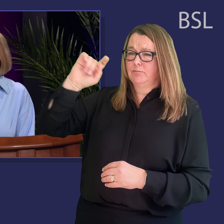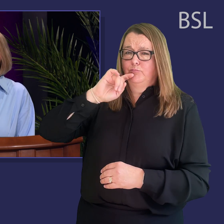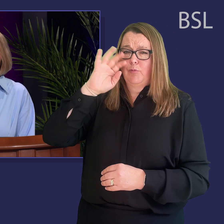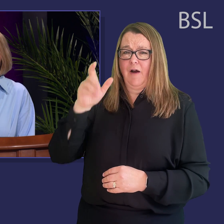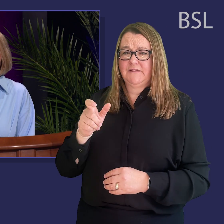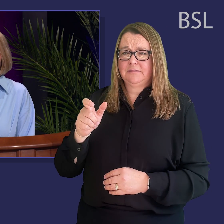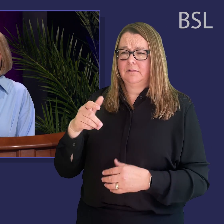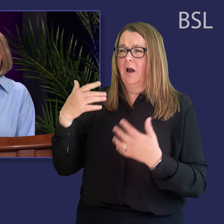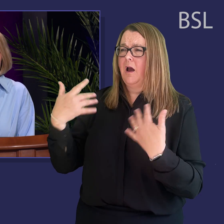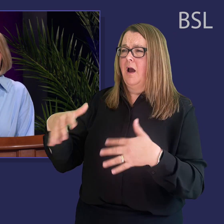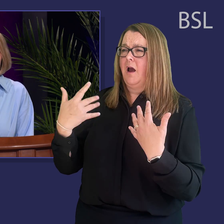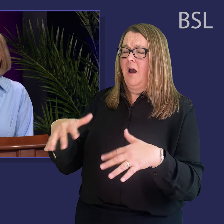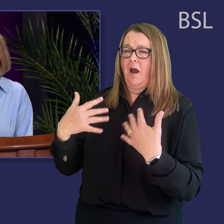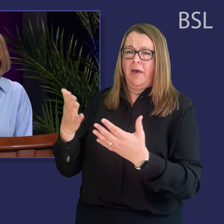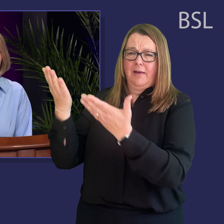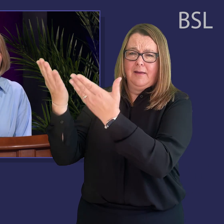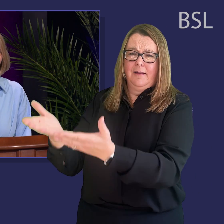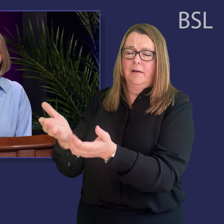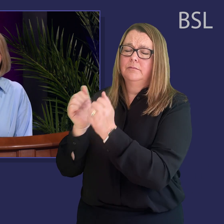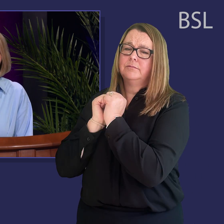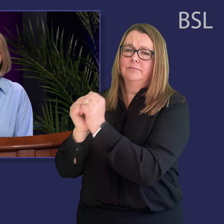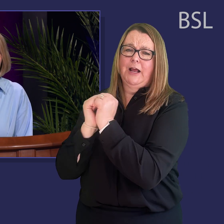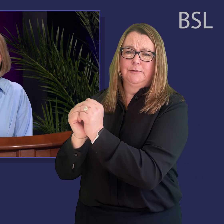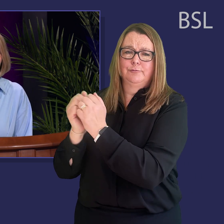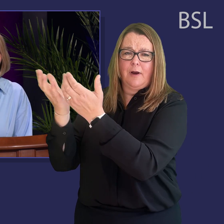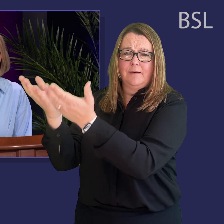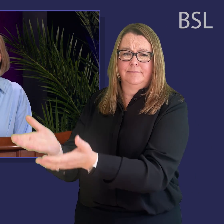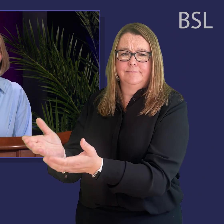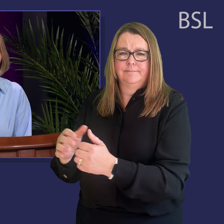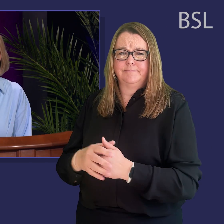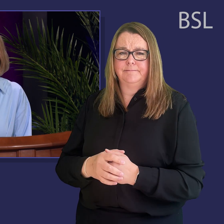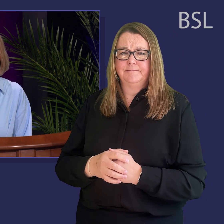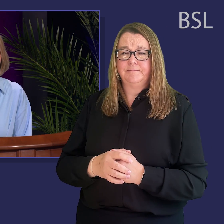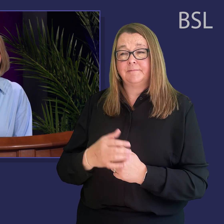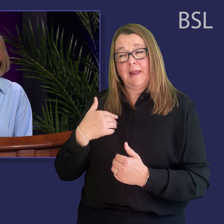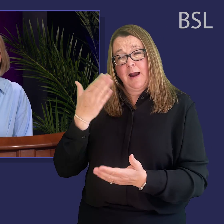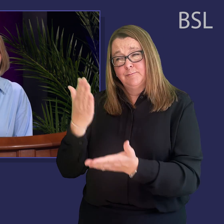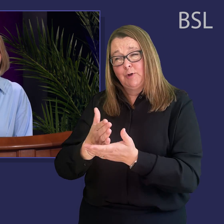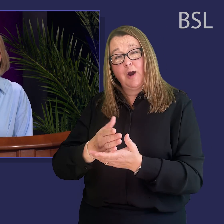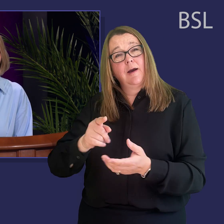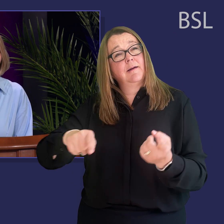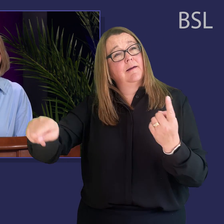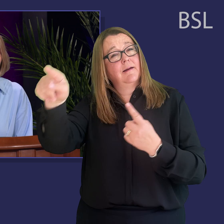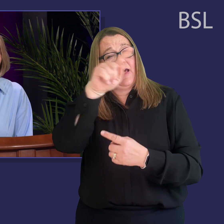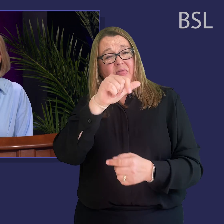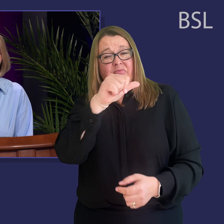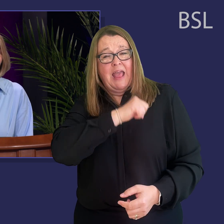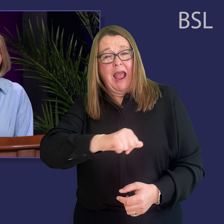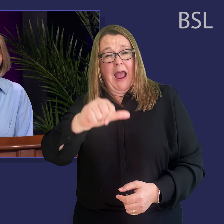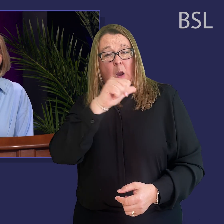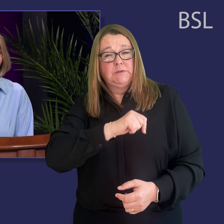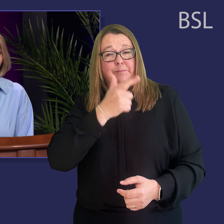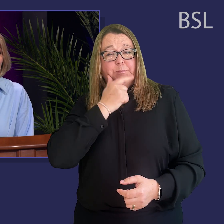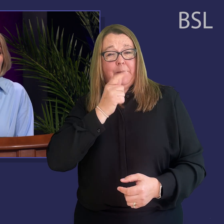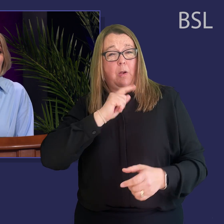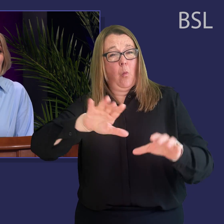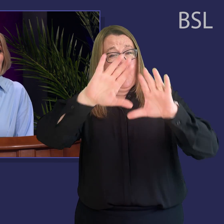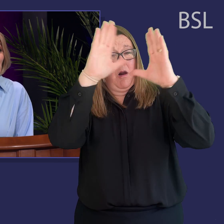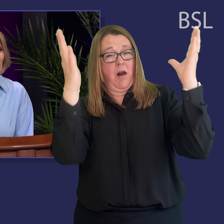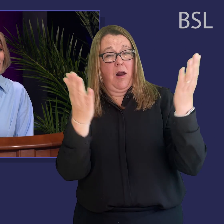treasure. And I trust that on countless occasions you have looked into the eyes of thousands of people around the